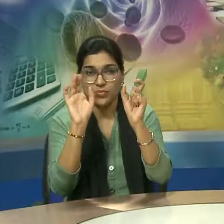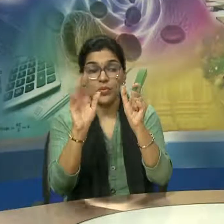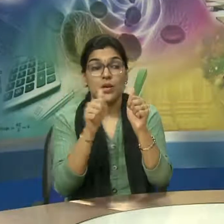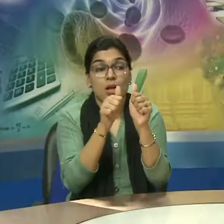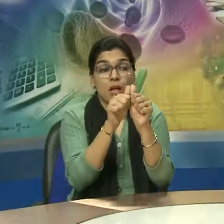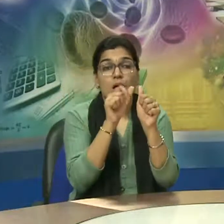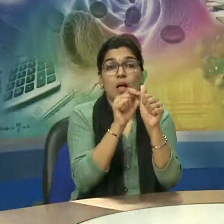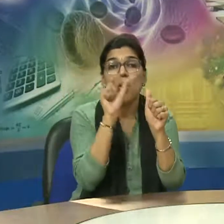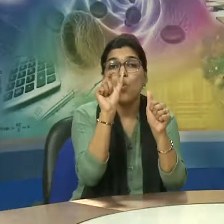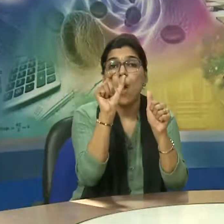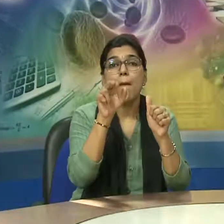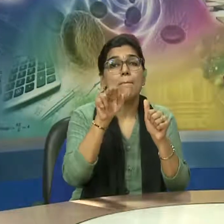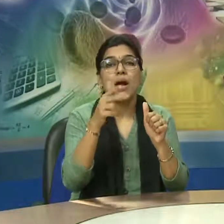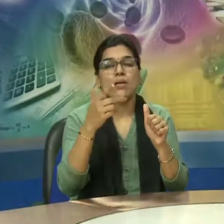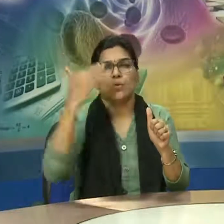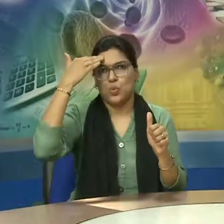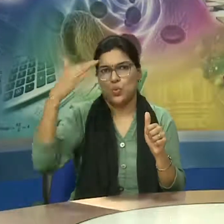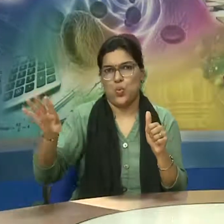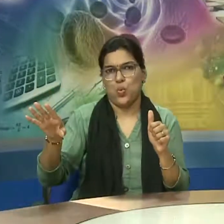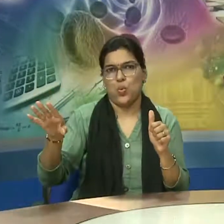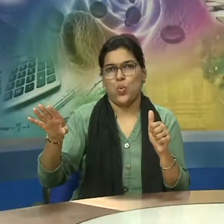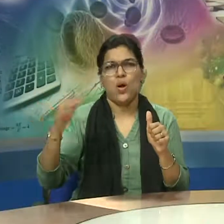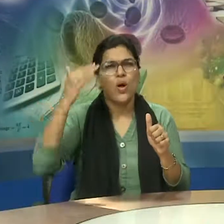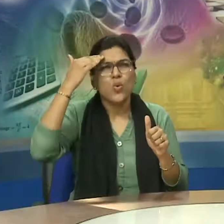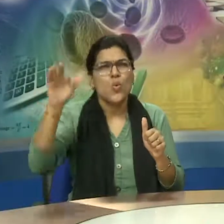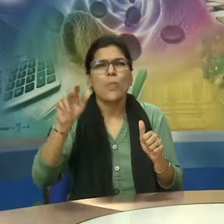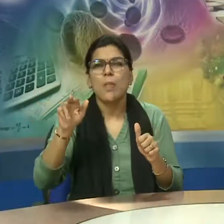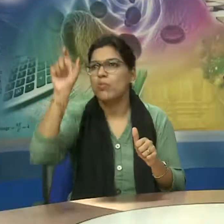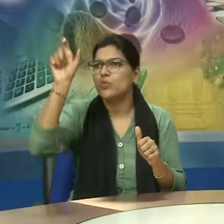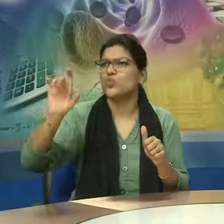a plus ithi,